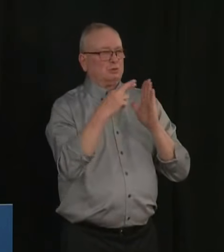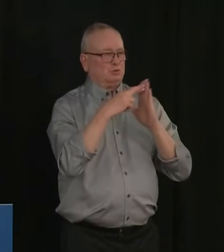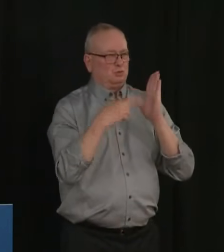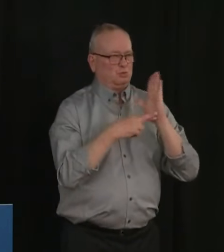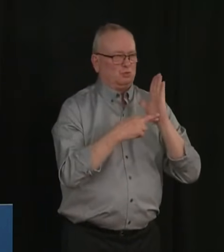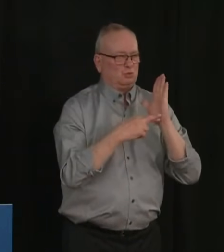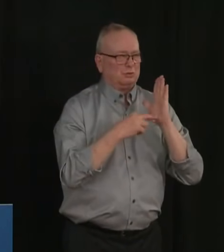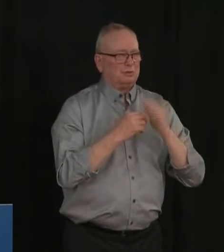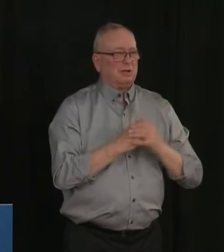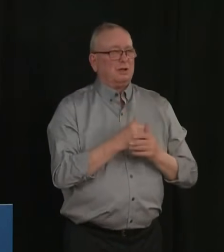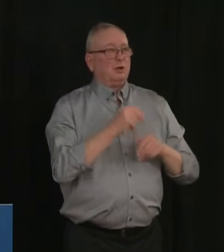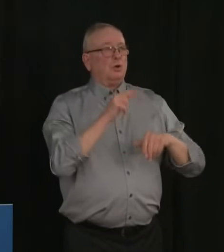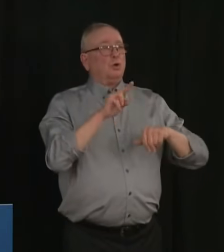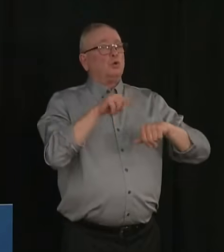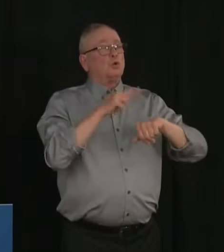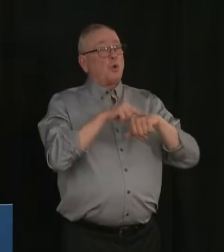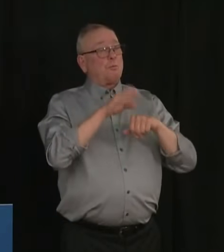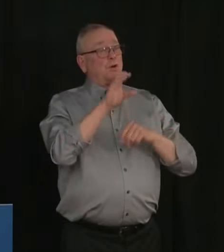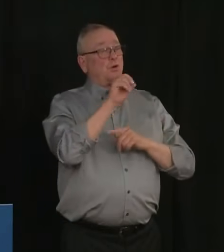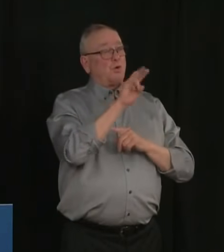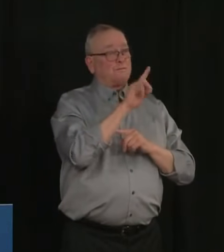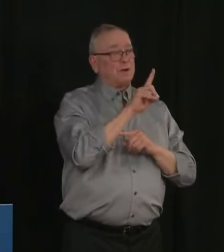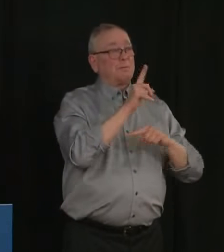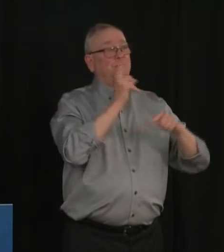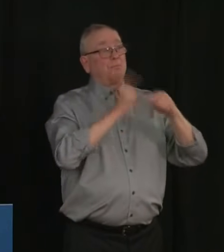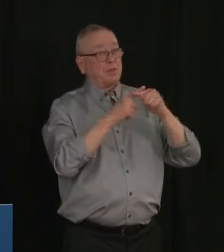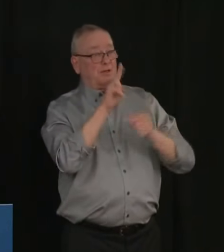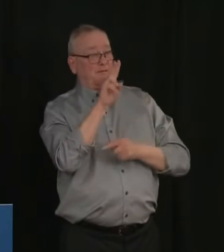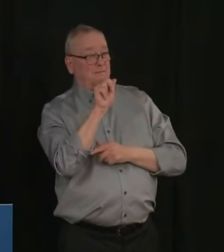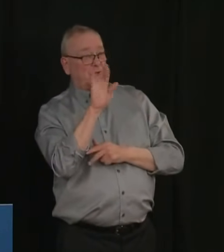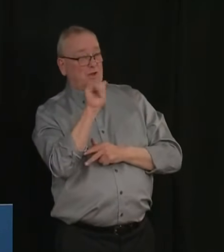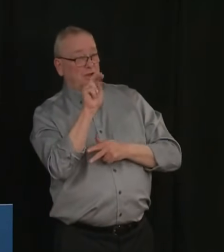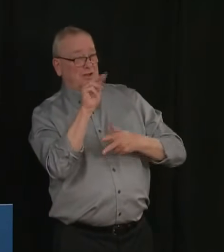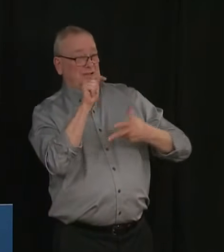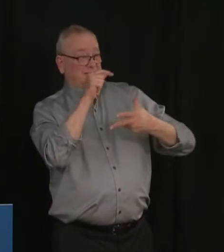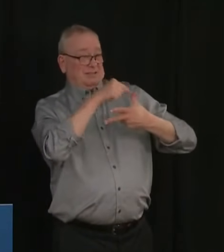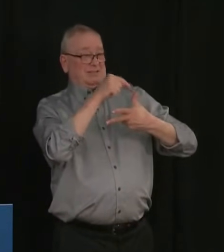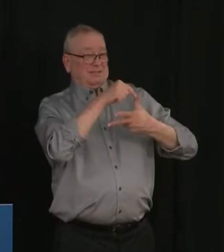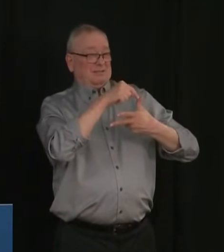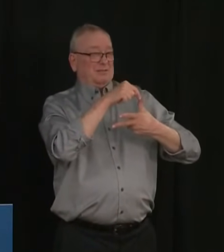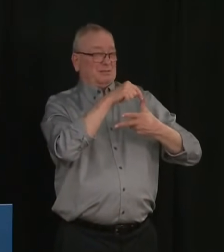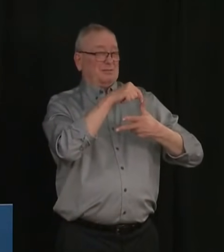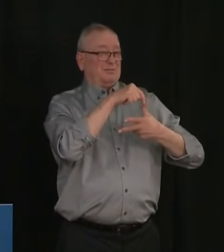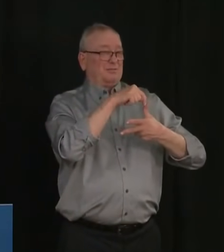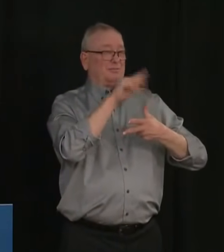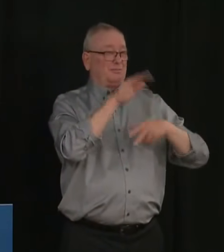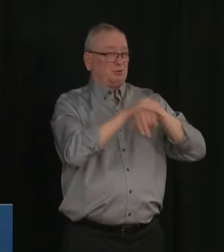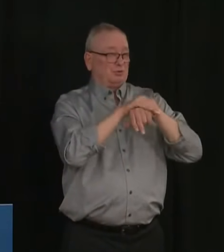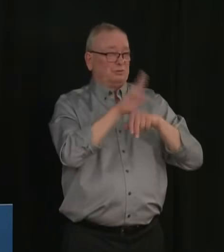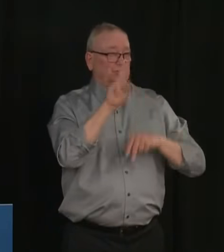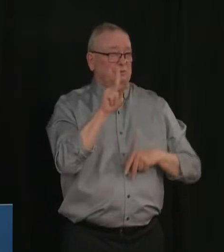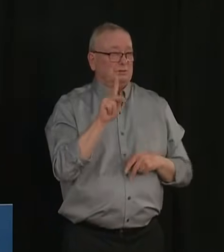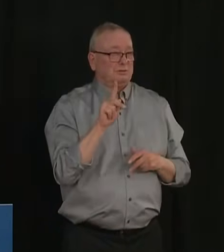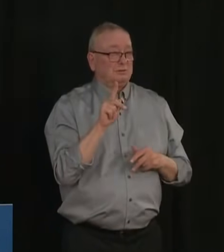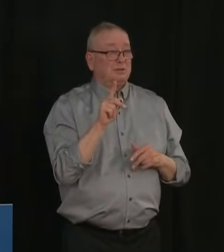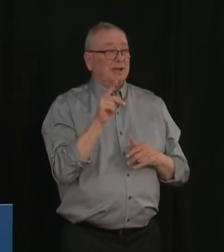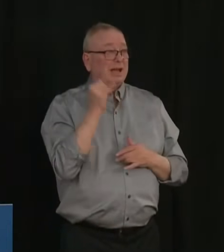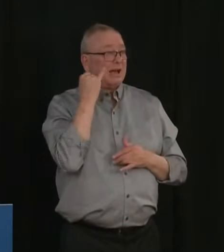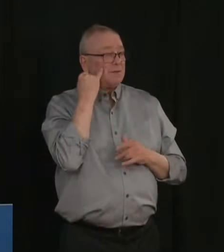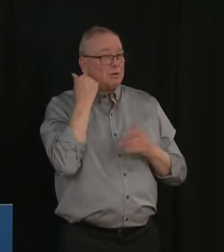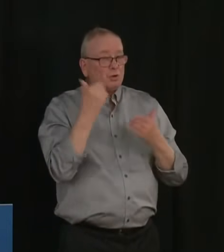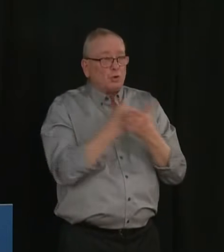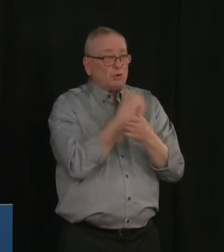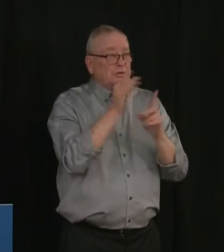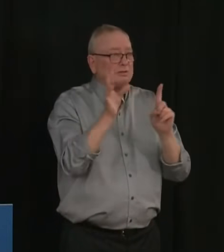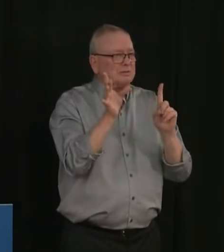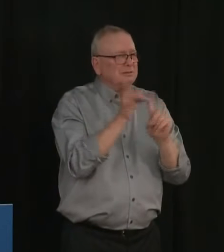and B.1.1.7 cases. We will continue to strongly encourage all new COVID cases to isolate